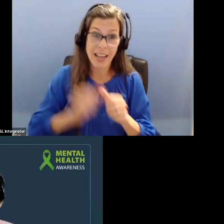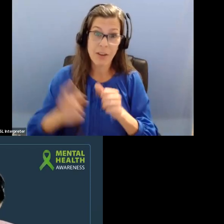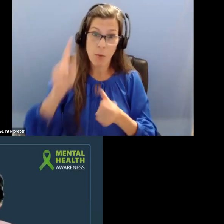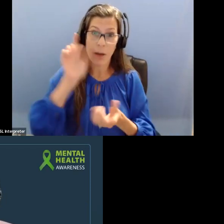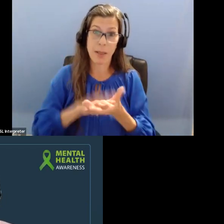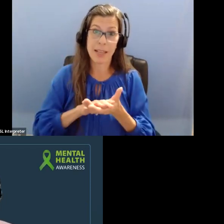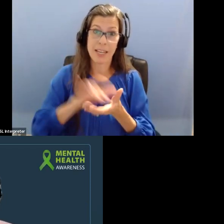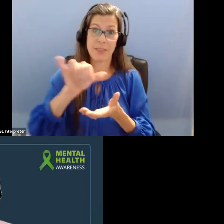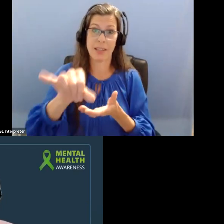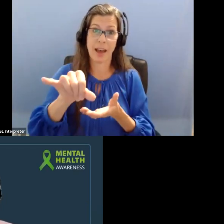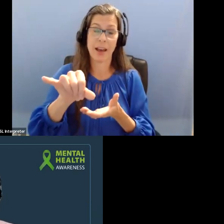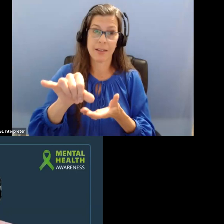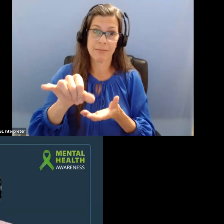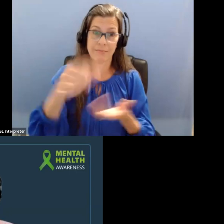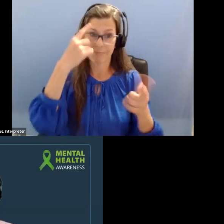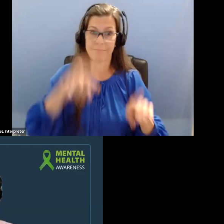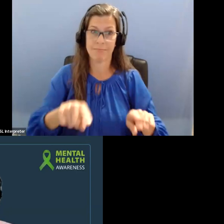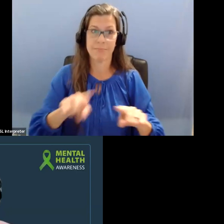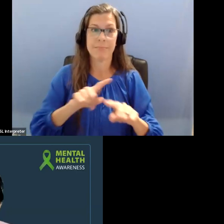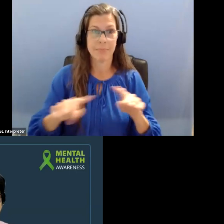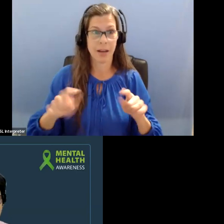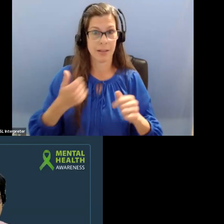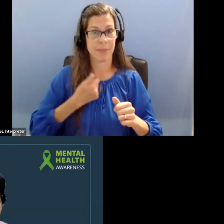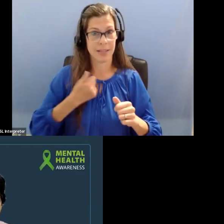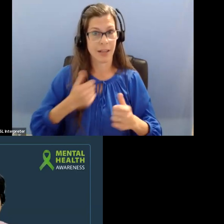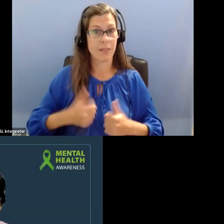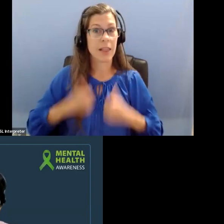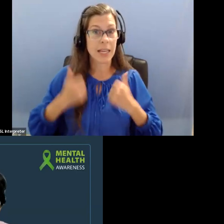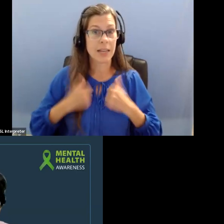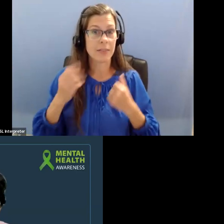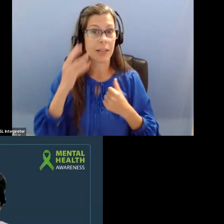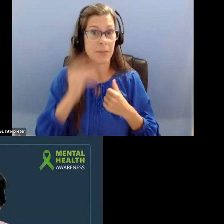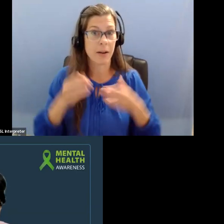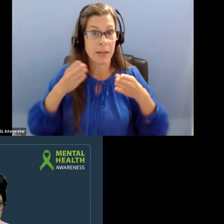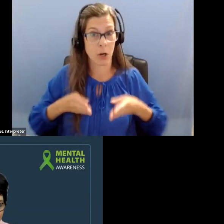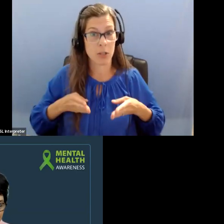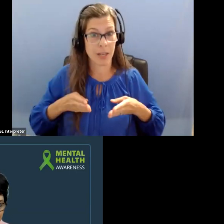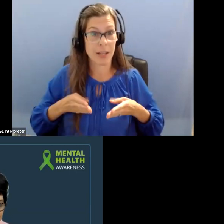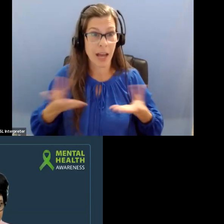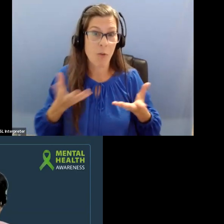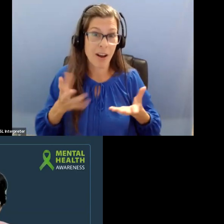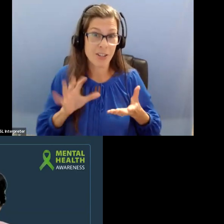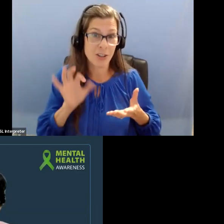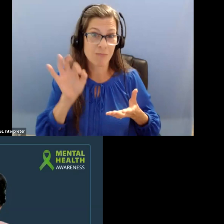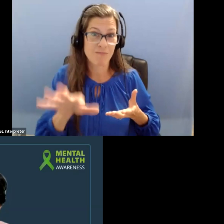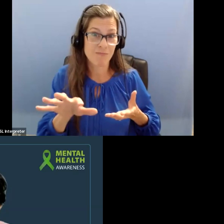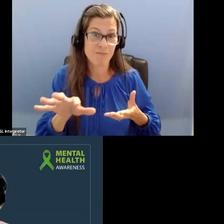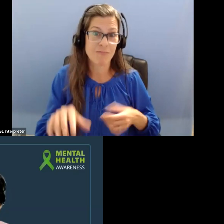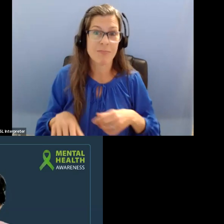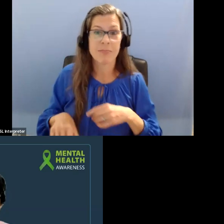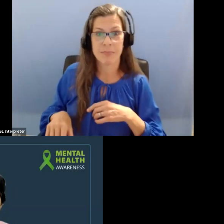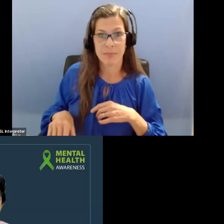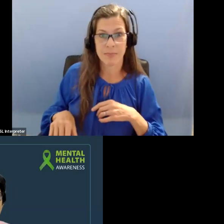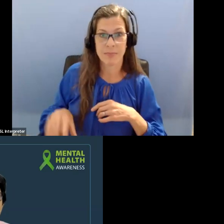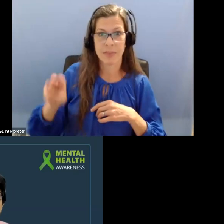that, but I just, as a lived experience person, want to say that for the record. Thank you. And I'll just say, Bipasha, it's important